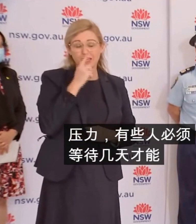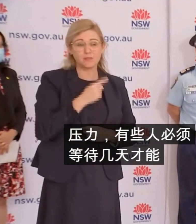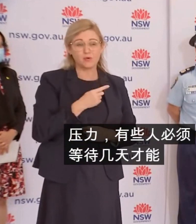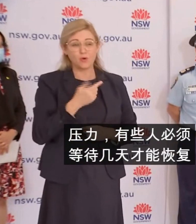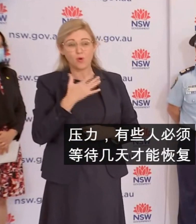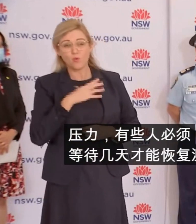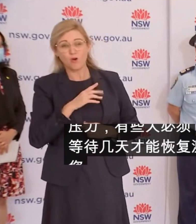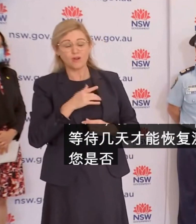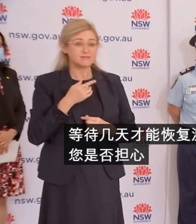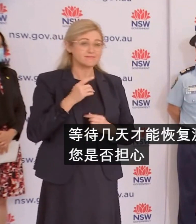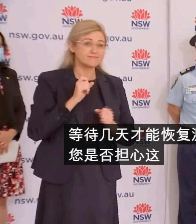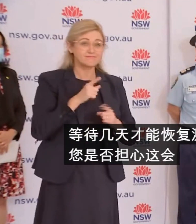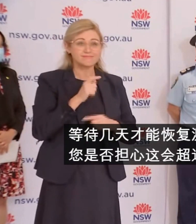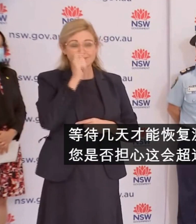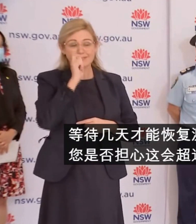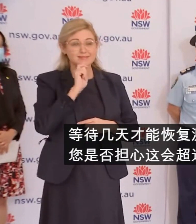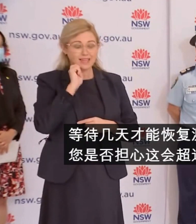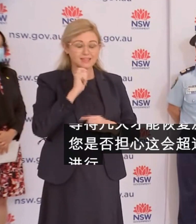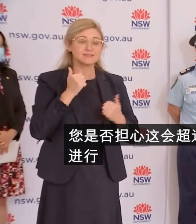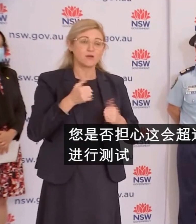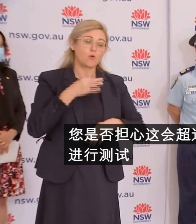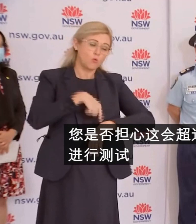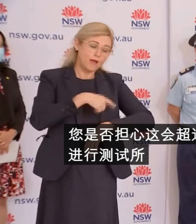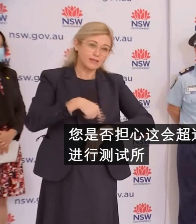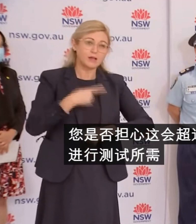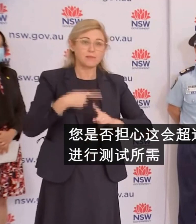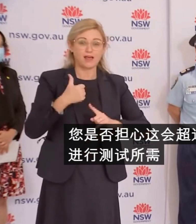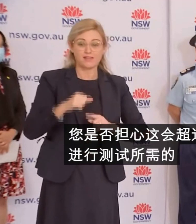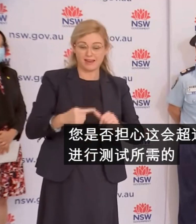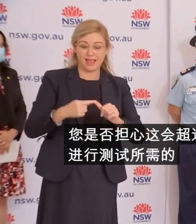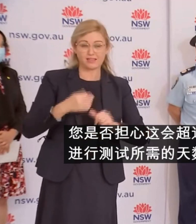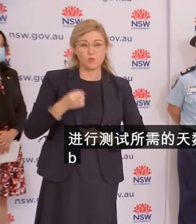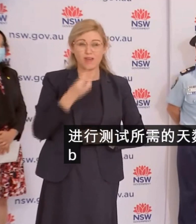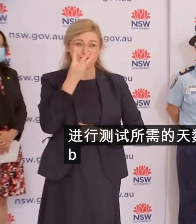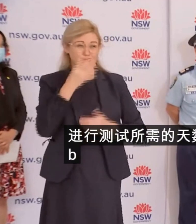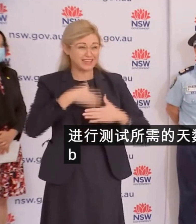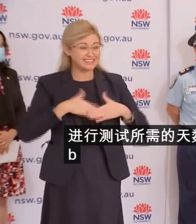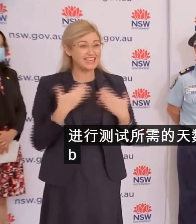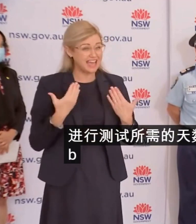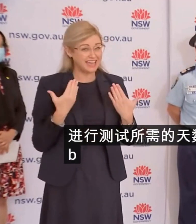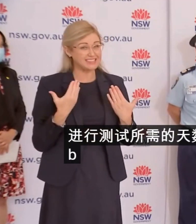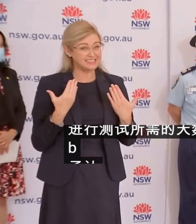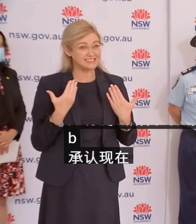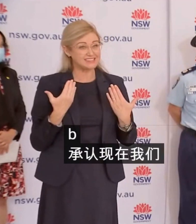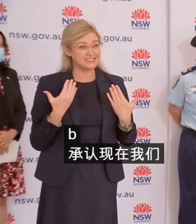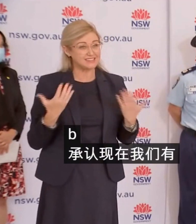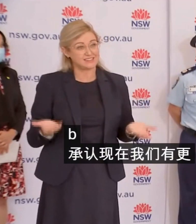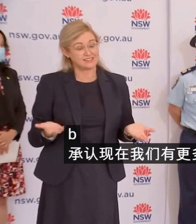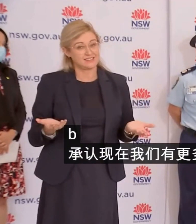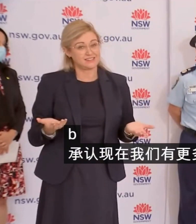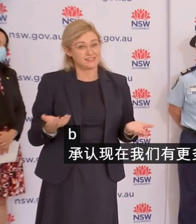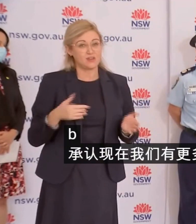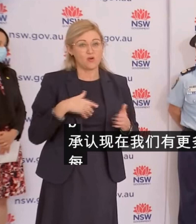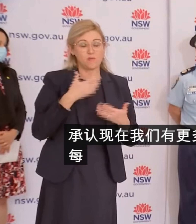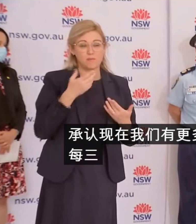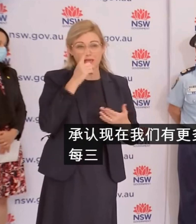get a test back. Are you concerned that this is going to blow out the amount of days that it's going to take for someone to get a test back now that we've got so